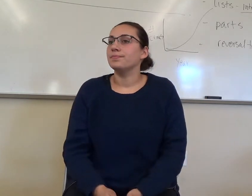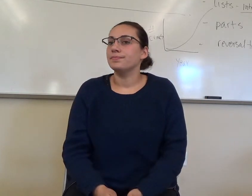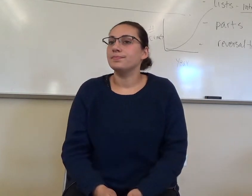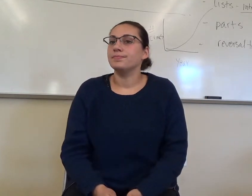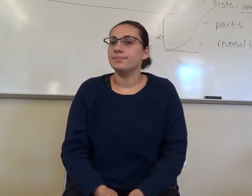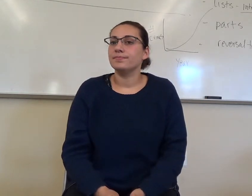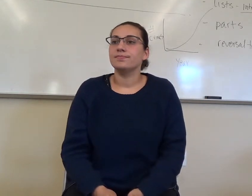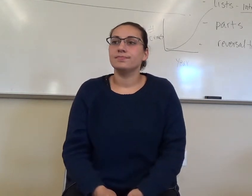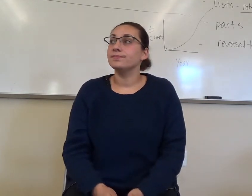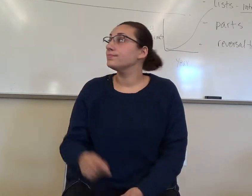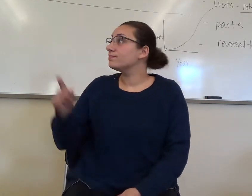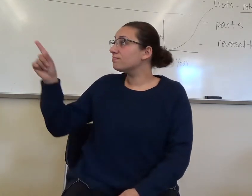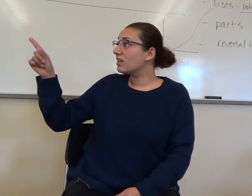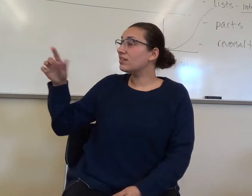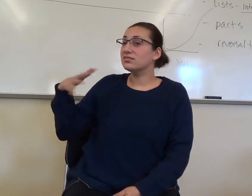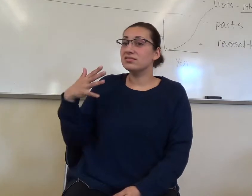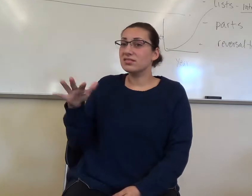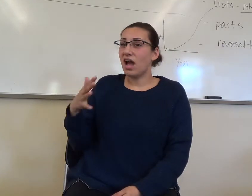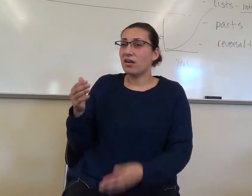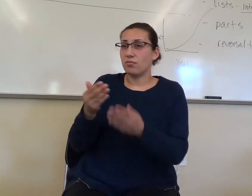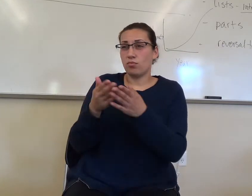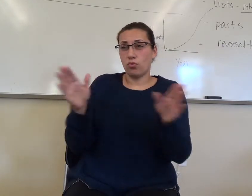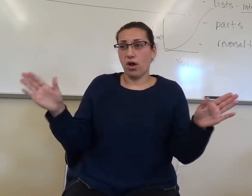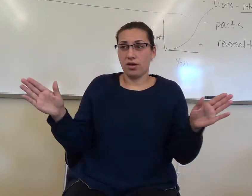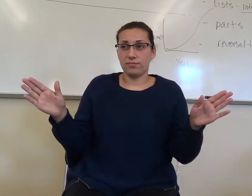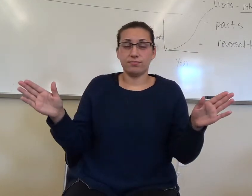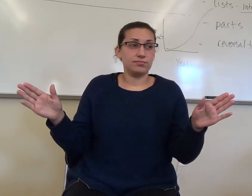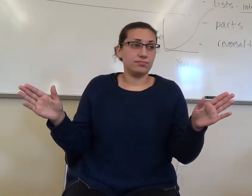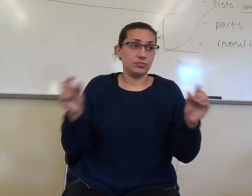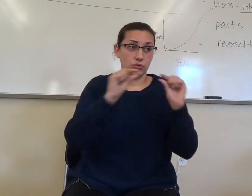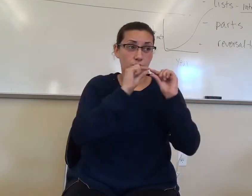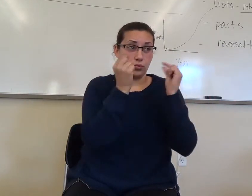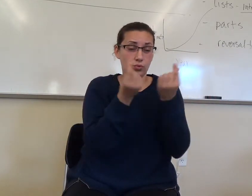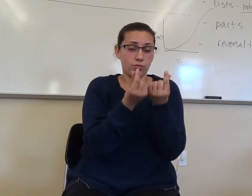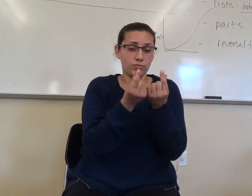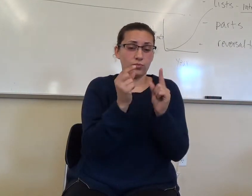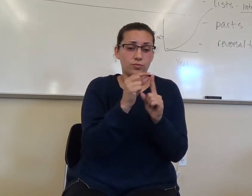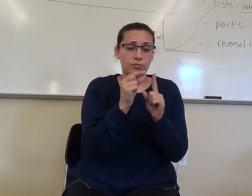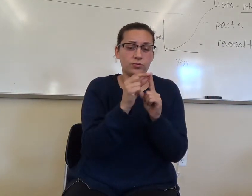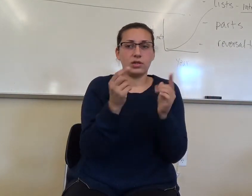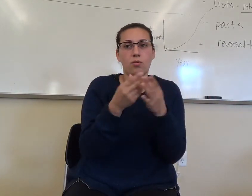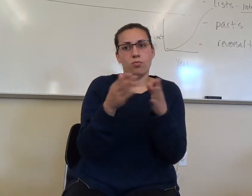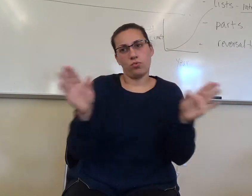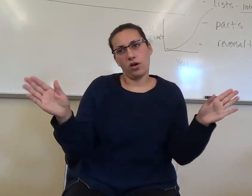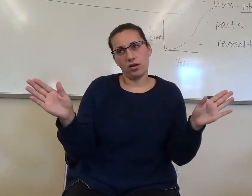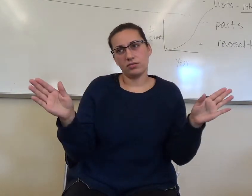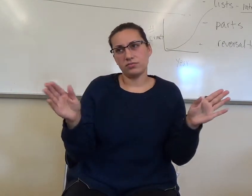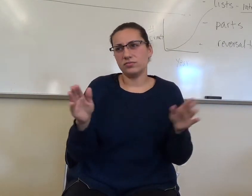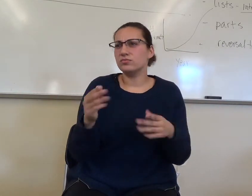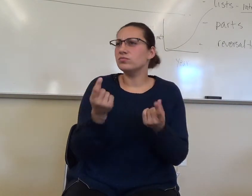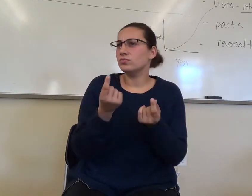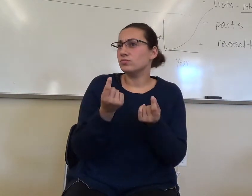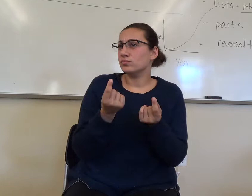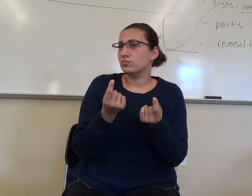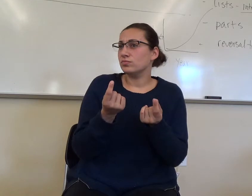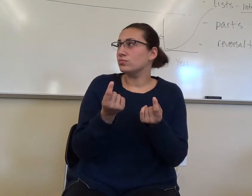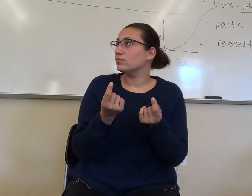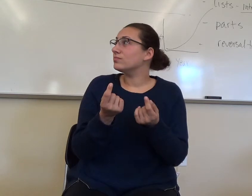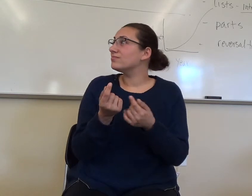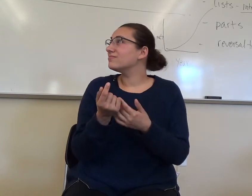so this is a little bit broad, and what we have to kind of do here is kind of take their word for it.